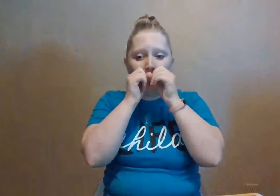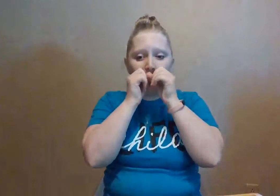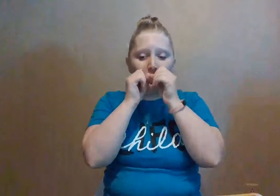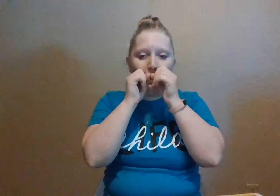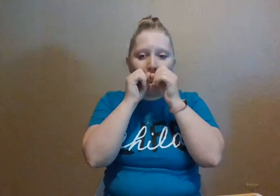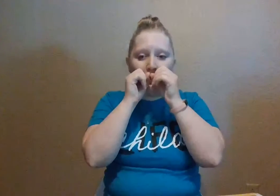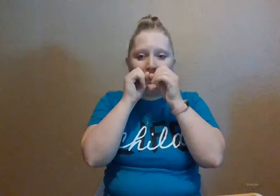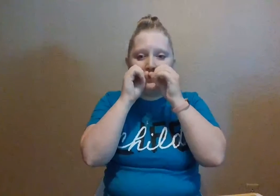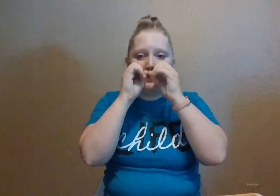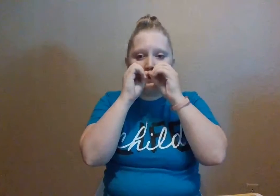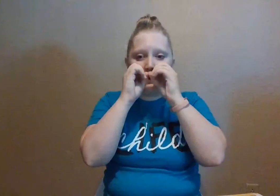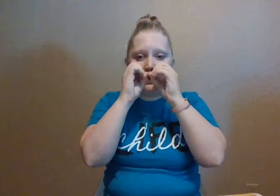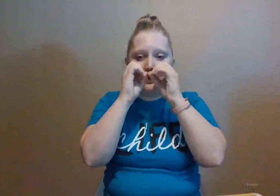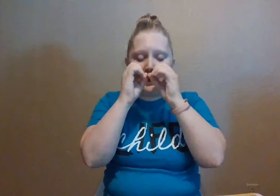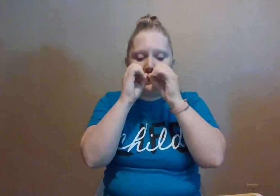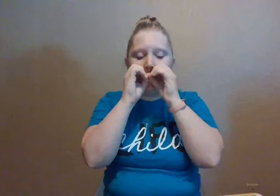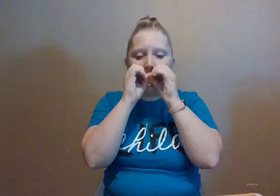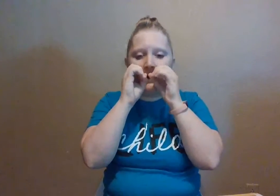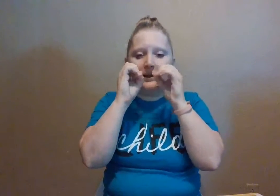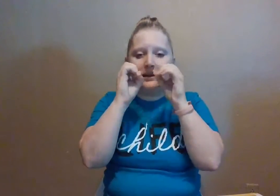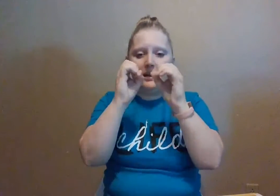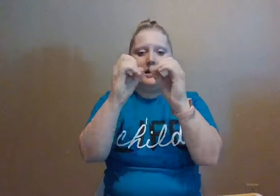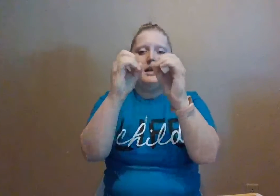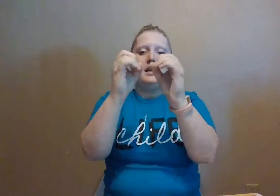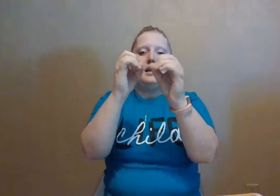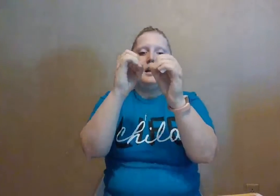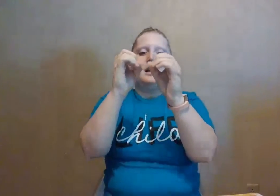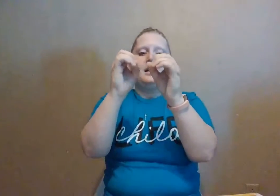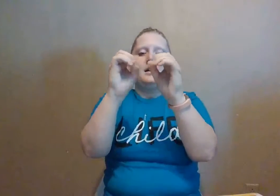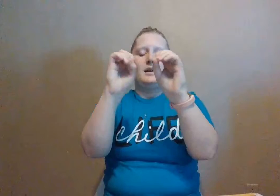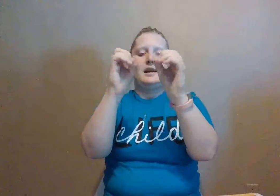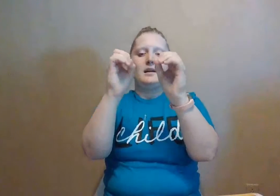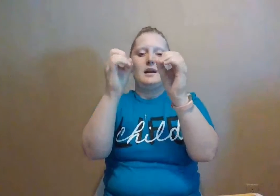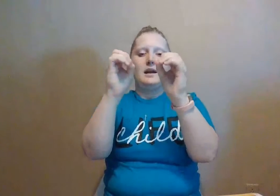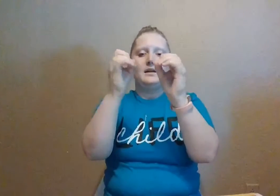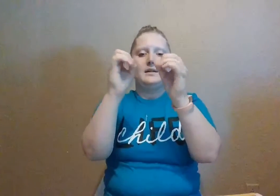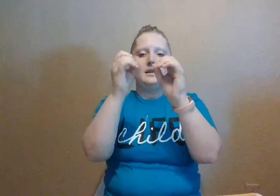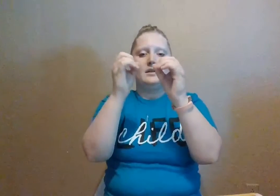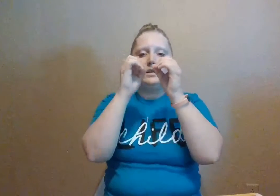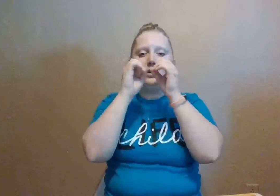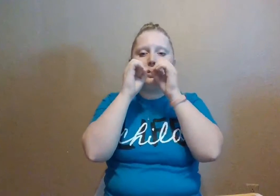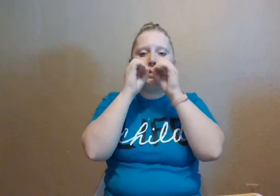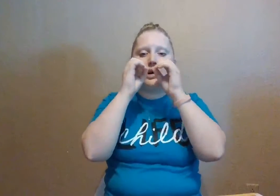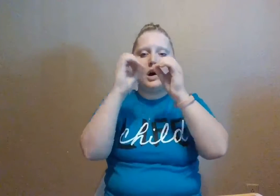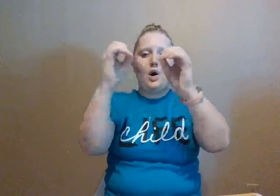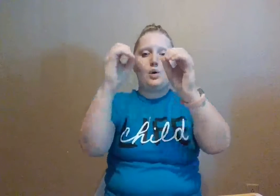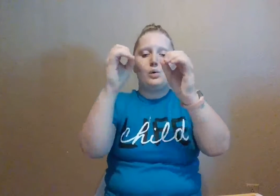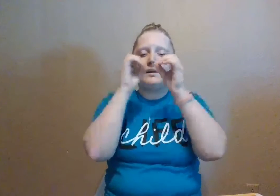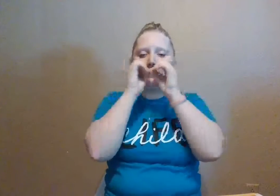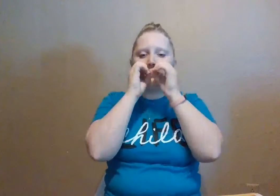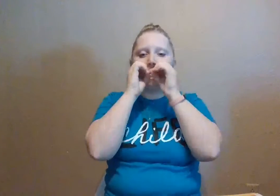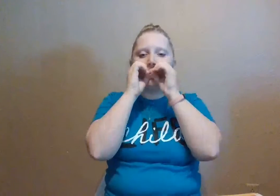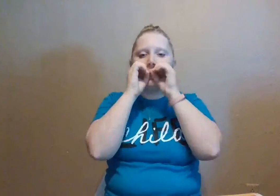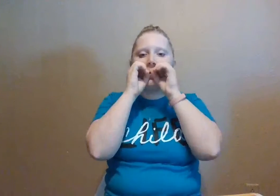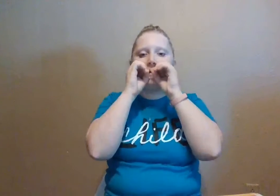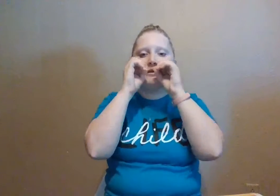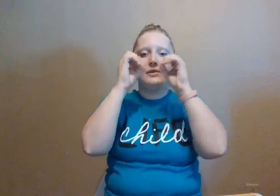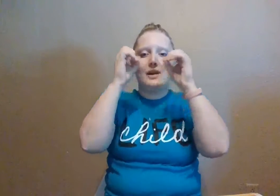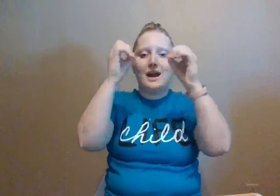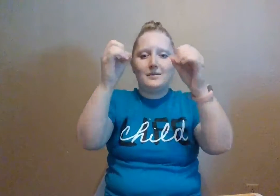for walrus, you make your hands into two O's, and then you drag them